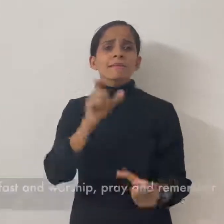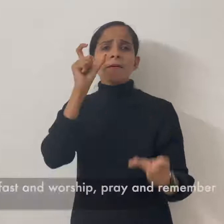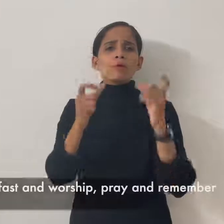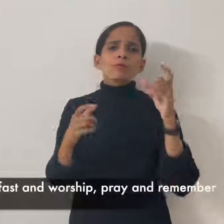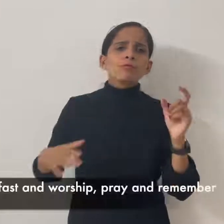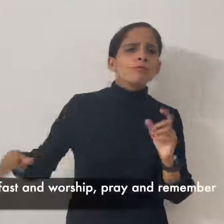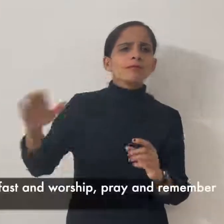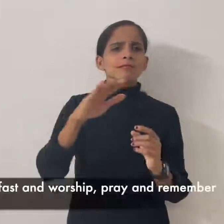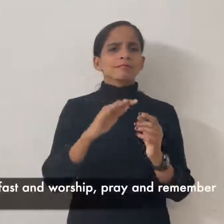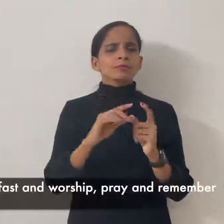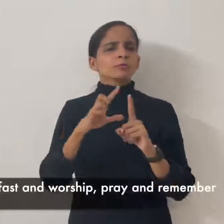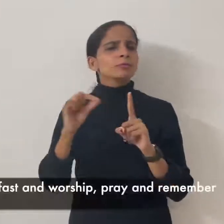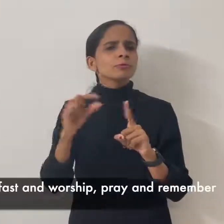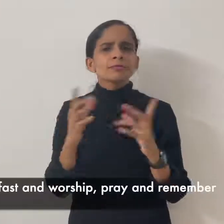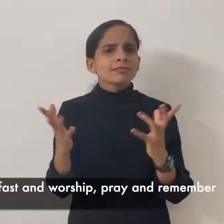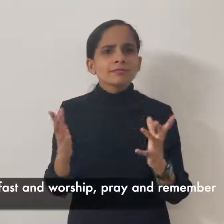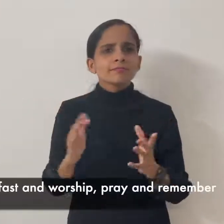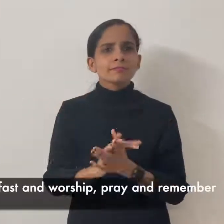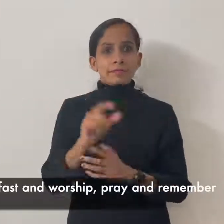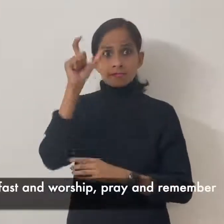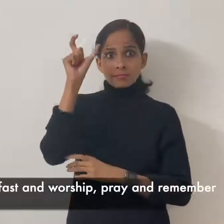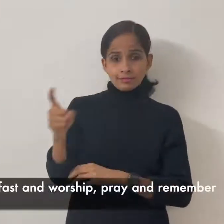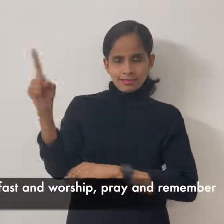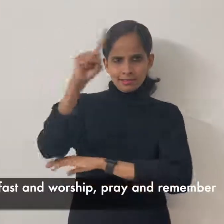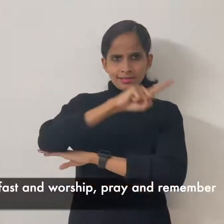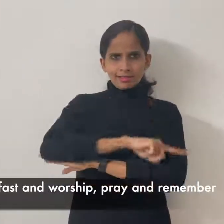On this day, people fast and